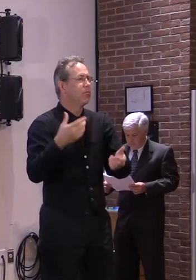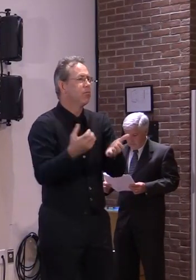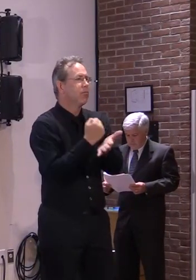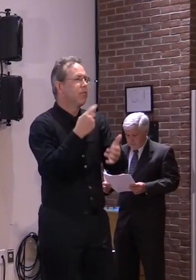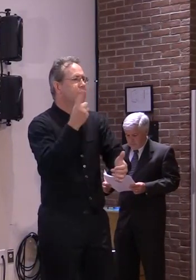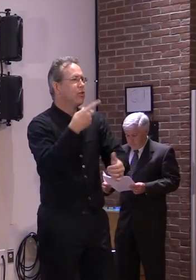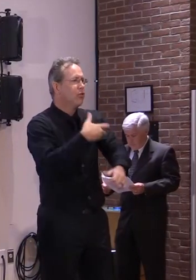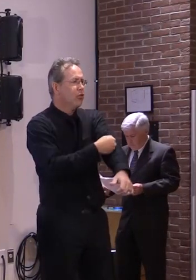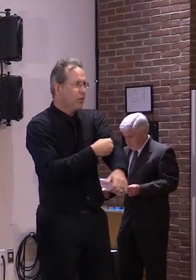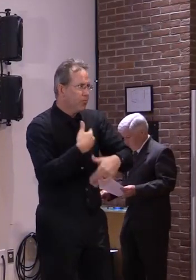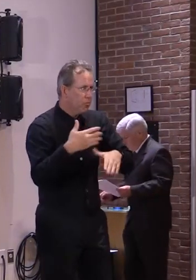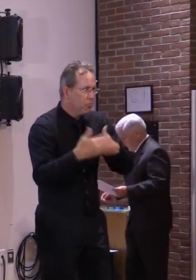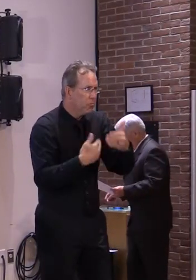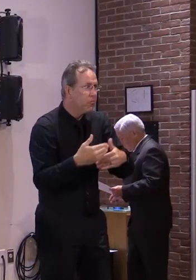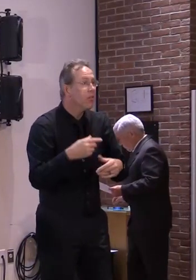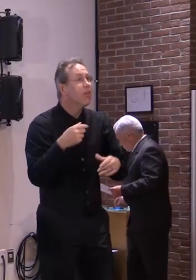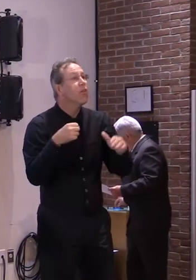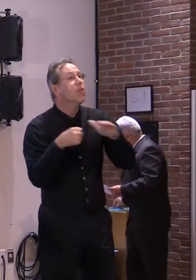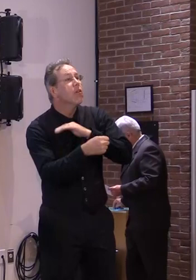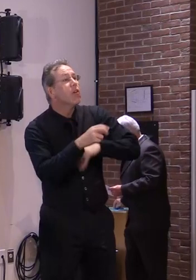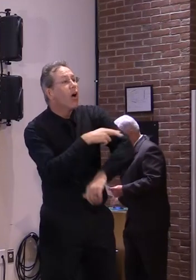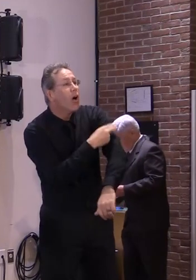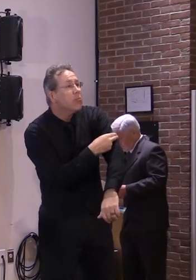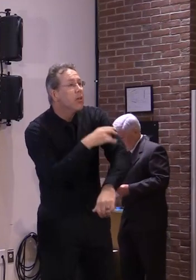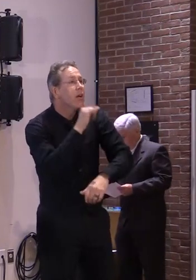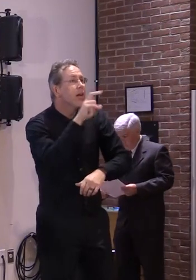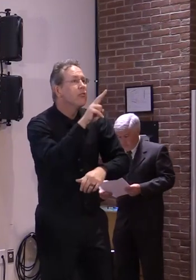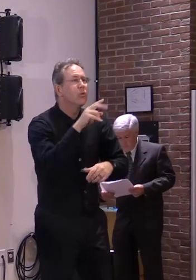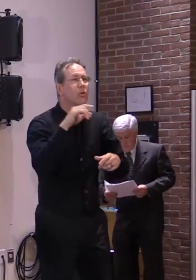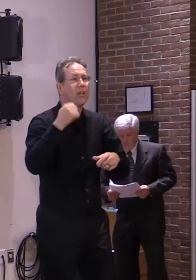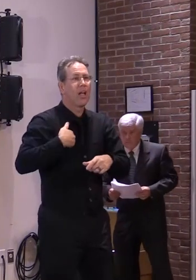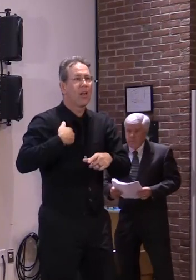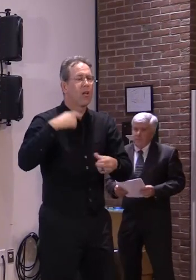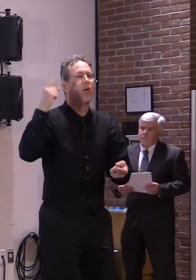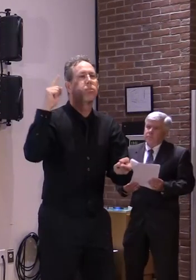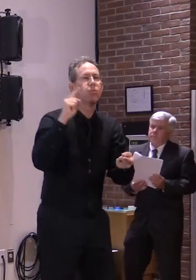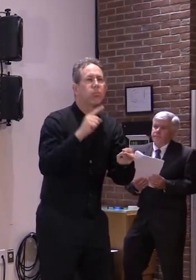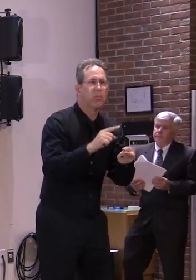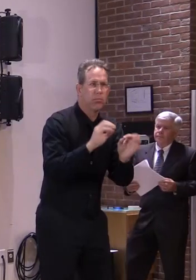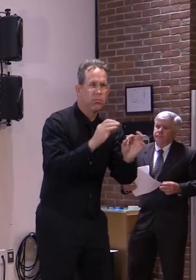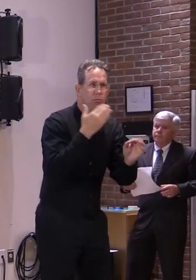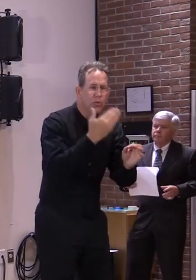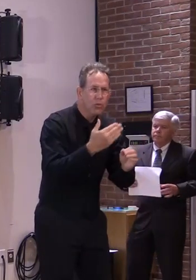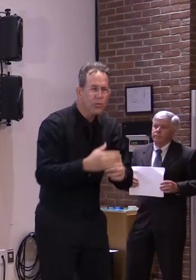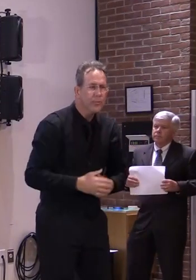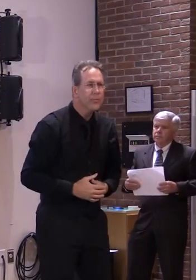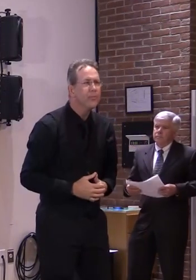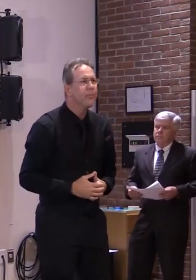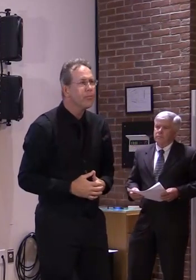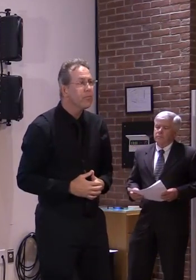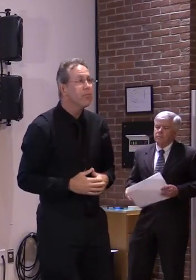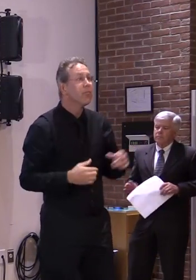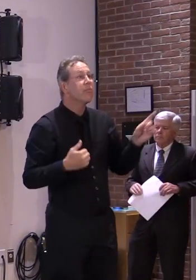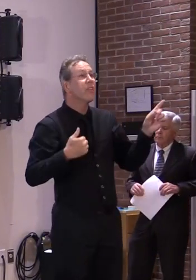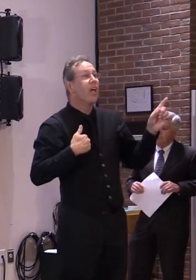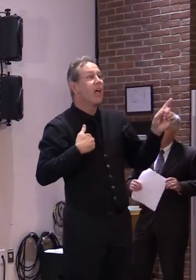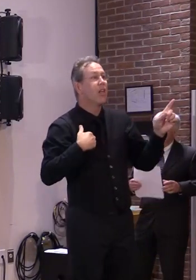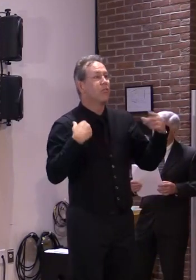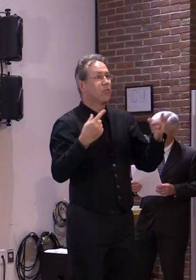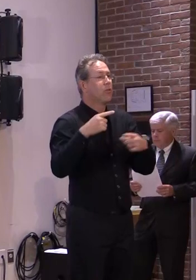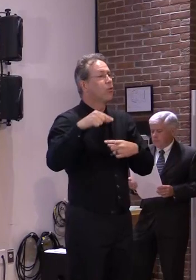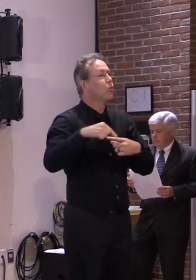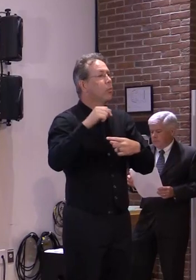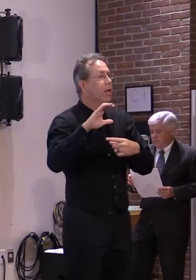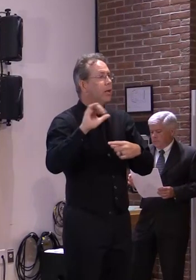and fatality rates have all come down quite dramatically, as has occurred in Quebec as well, which should hopefully spell good news for